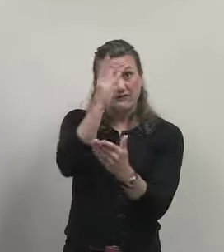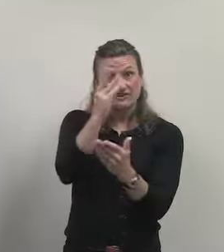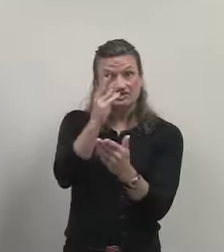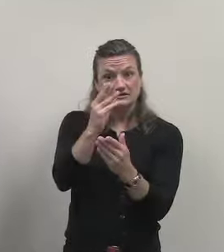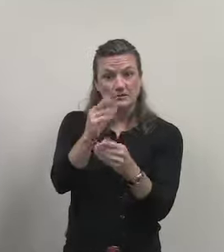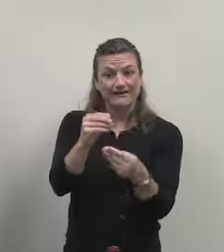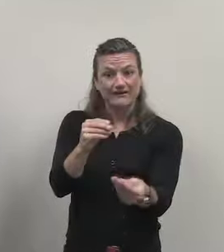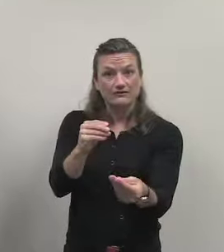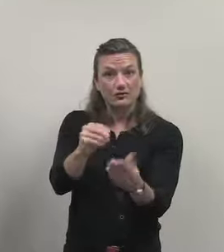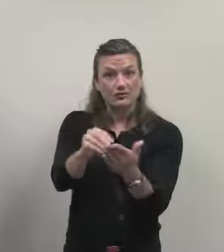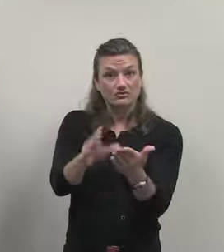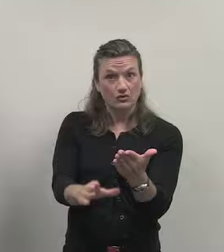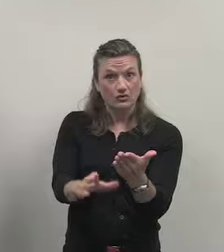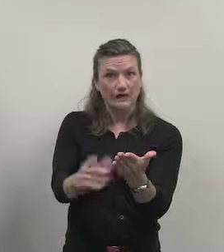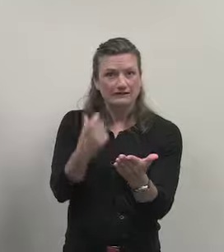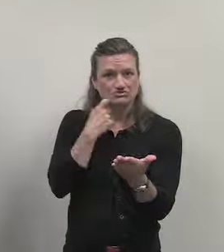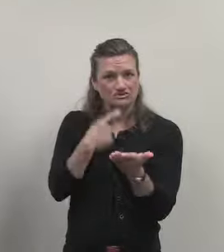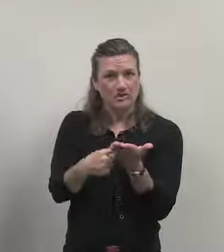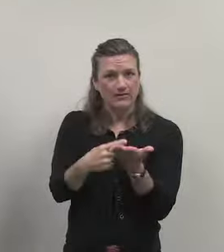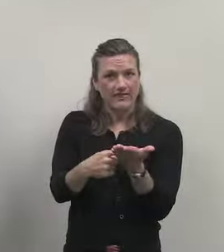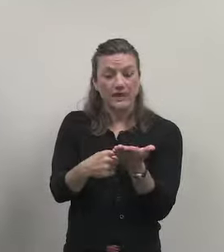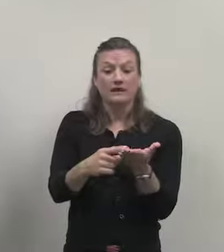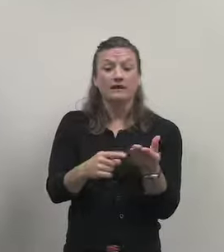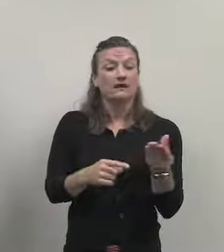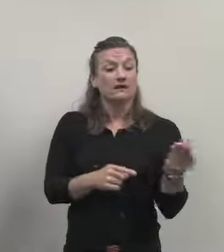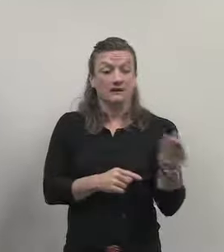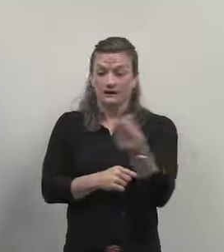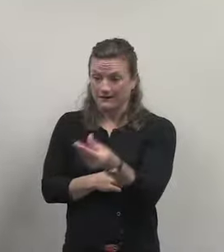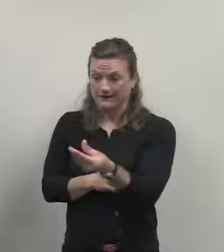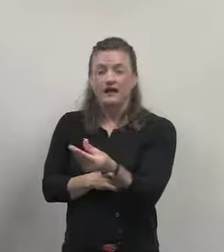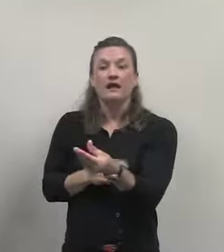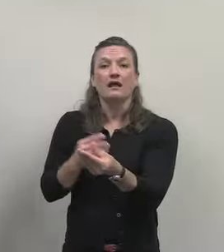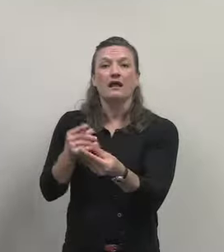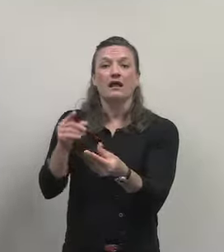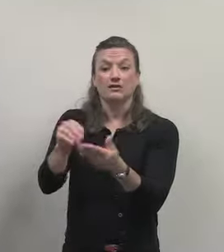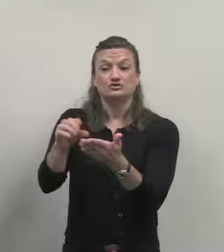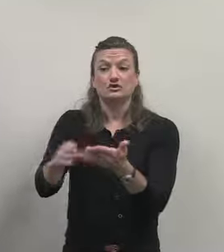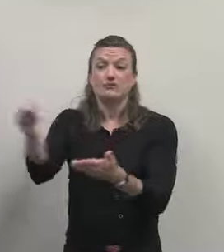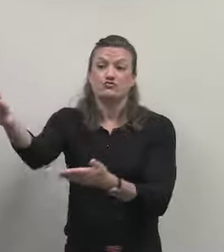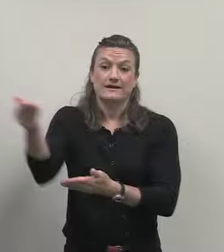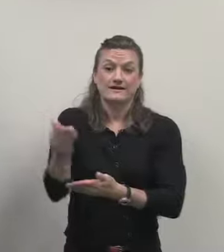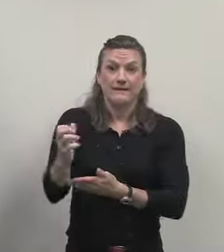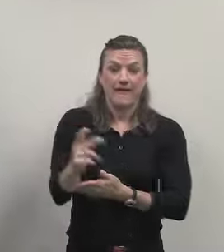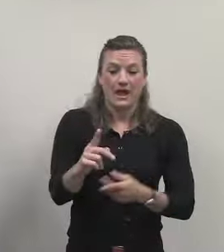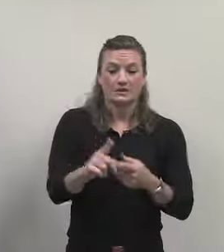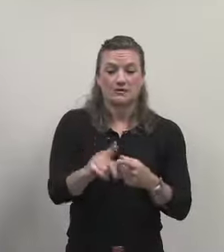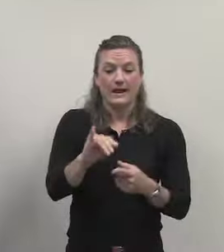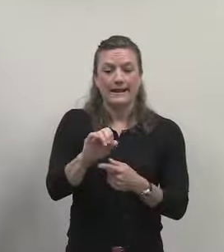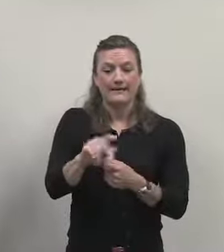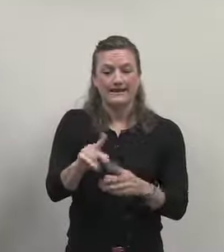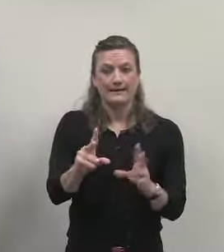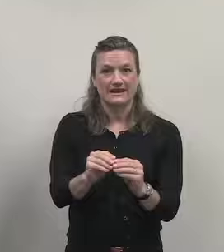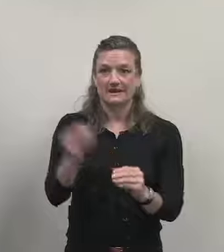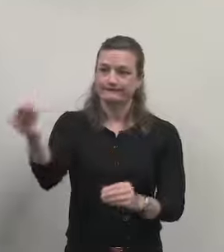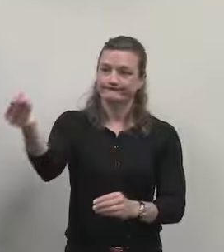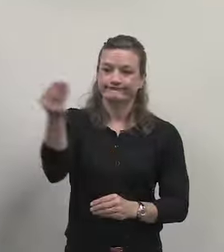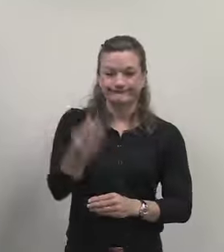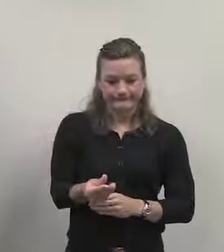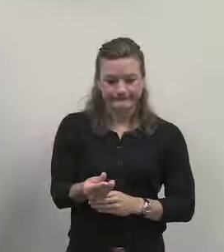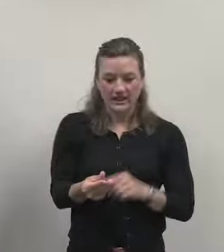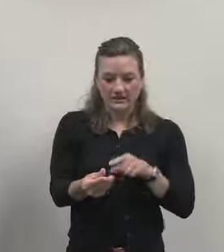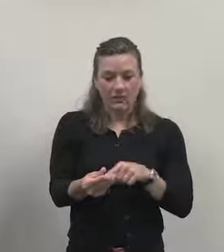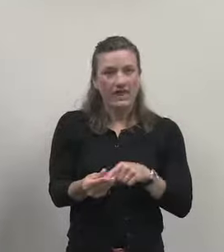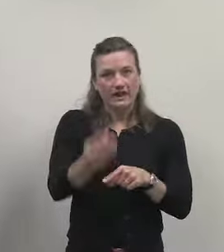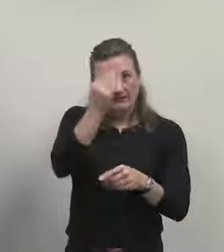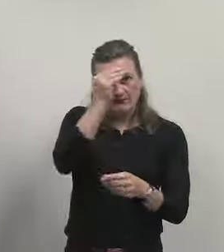to the student and their family is also brought back to the IEP team meeting. And so that information in